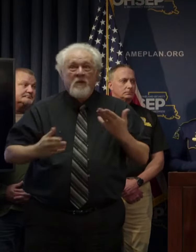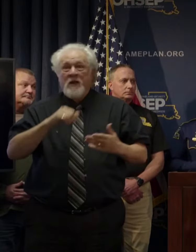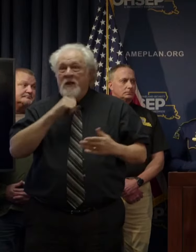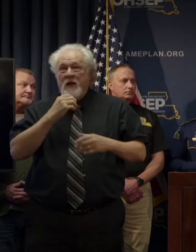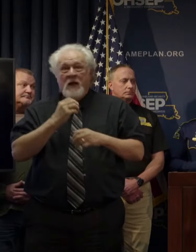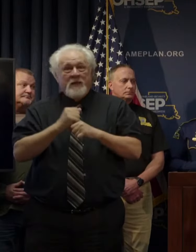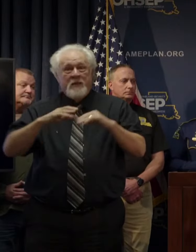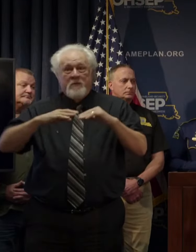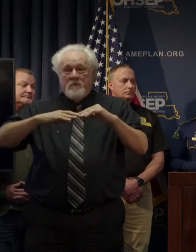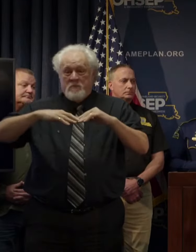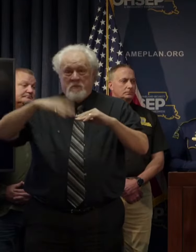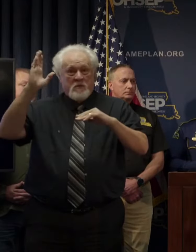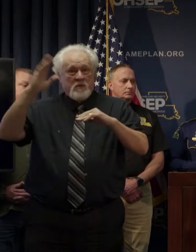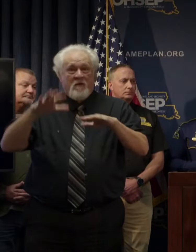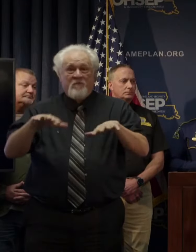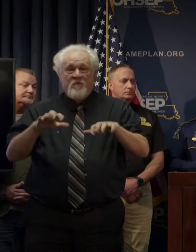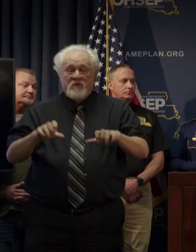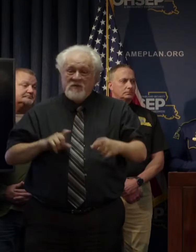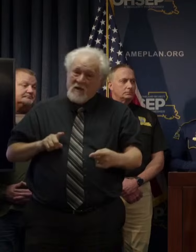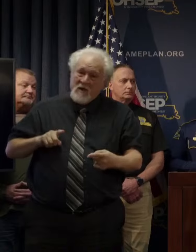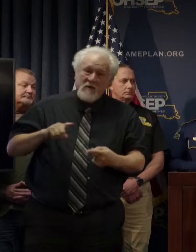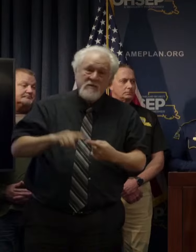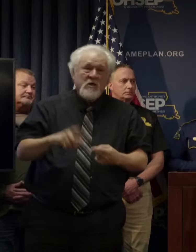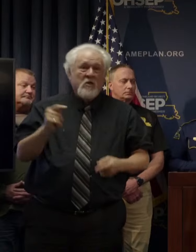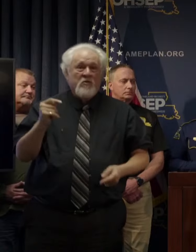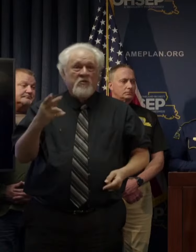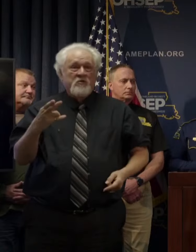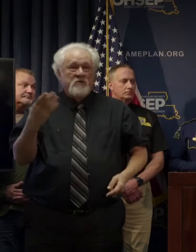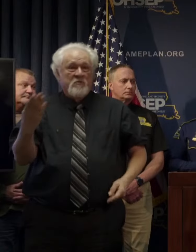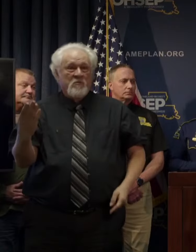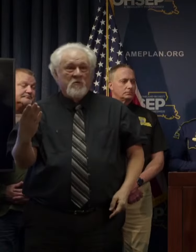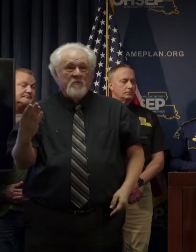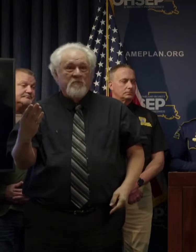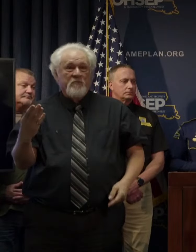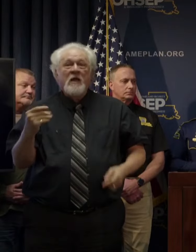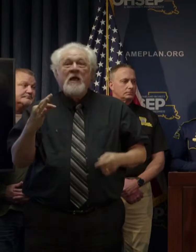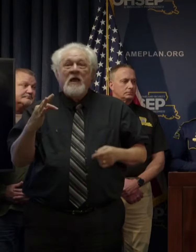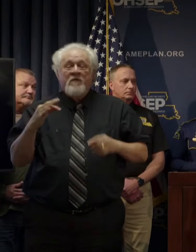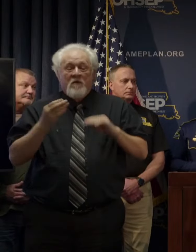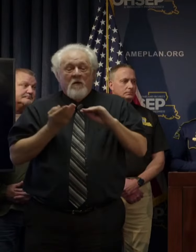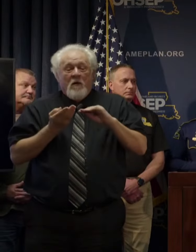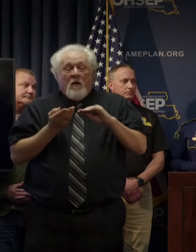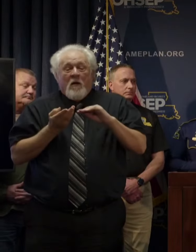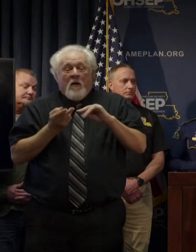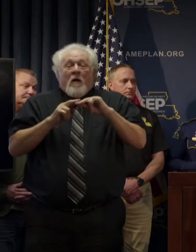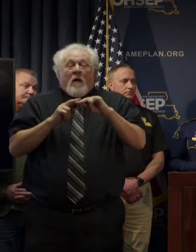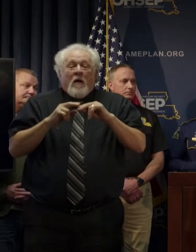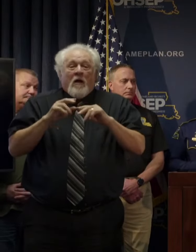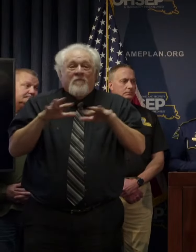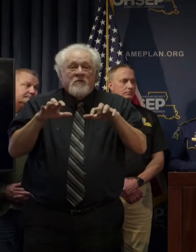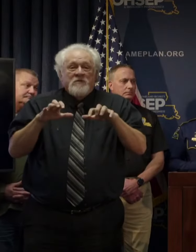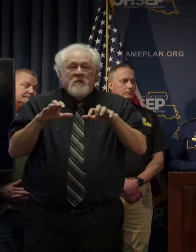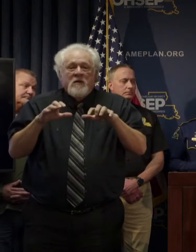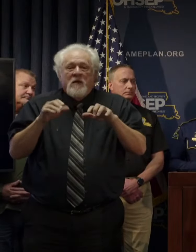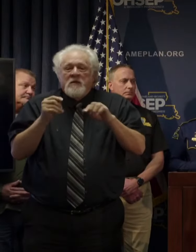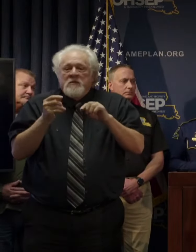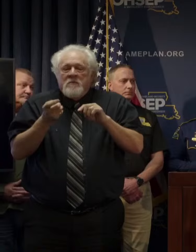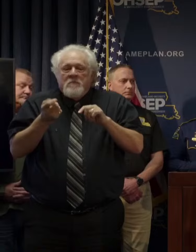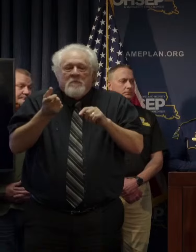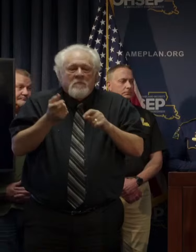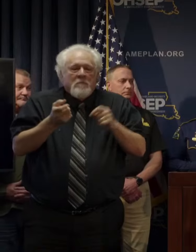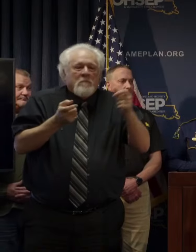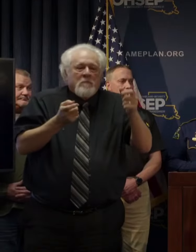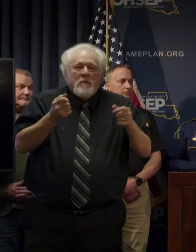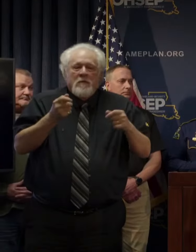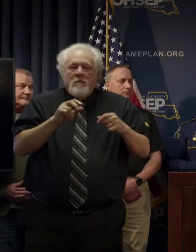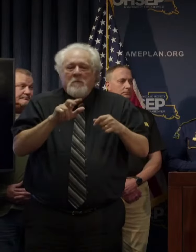above freezing all the way until Thursday morning. If you do climb above freezing, it'll be small windows, possibly